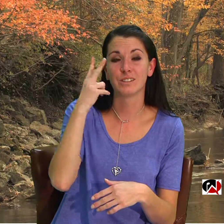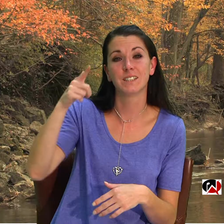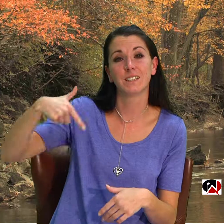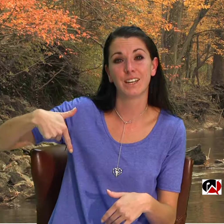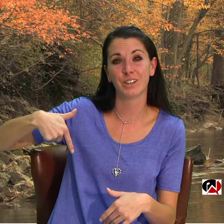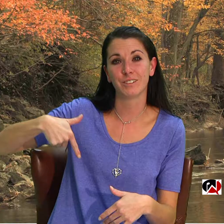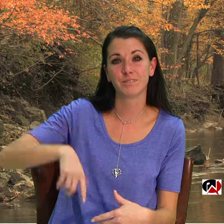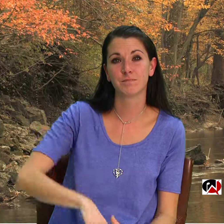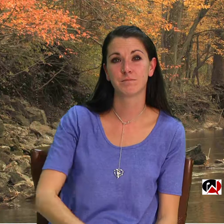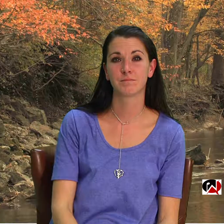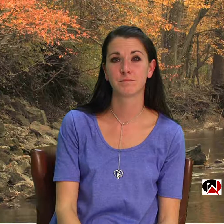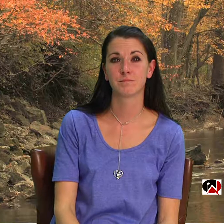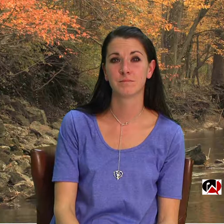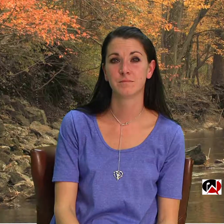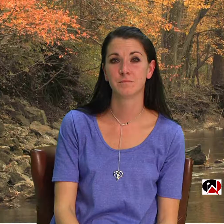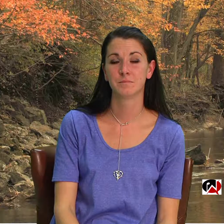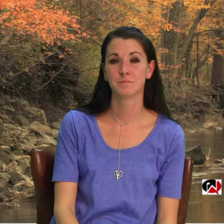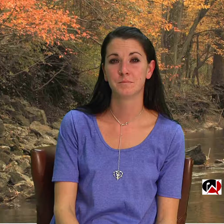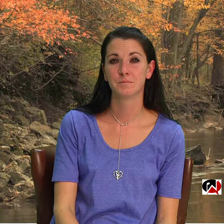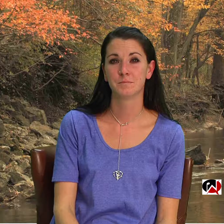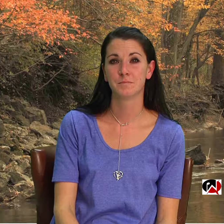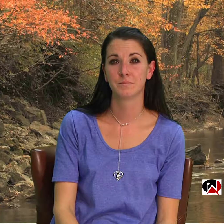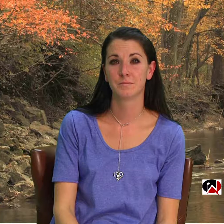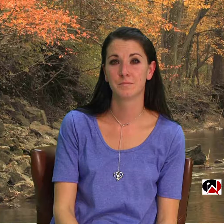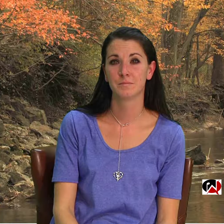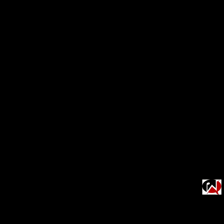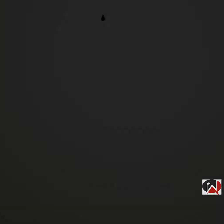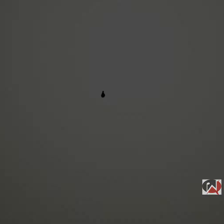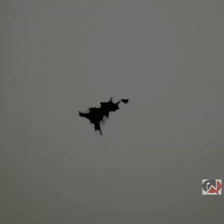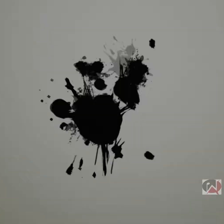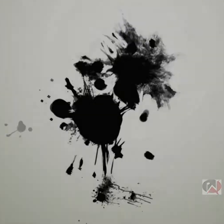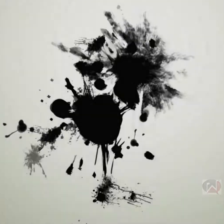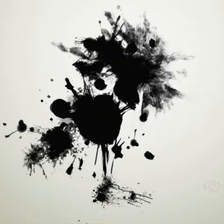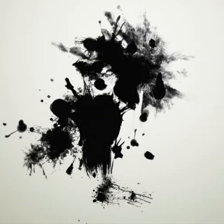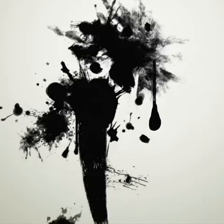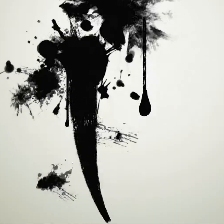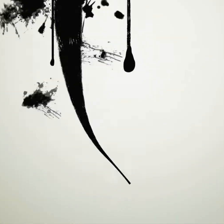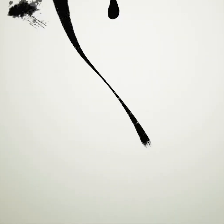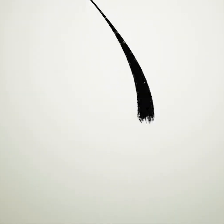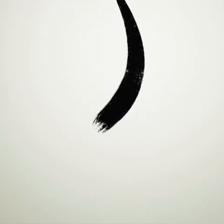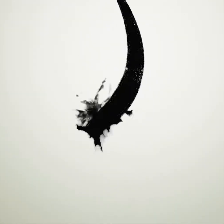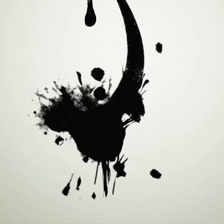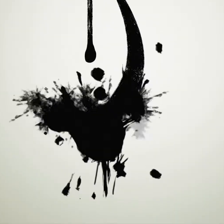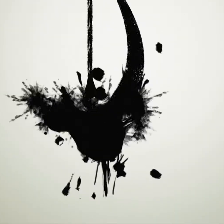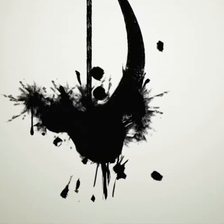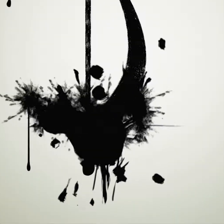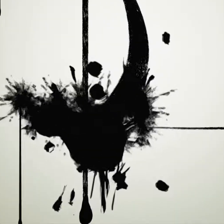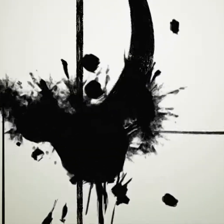more information in the community. Thank you, and I'll see you later.